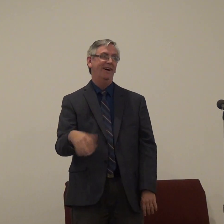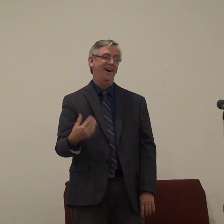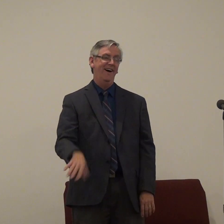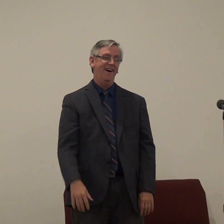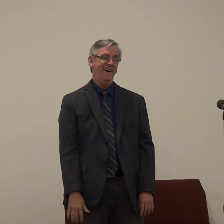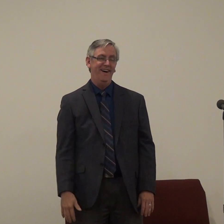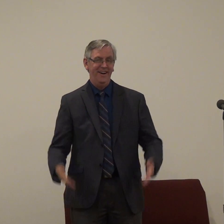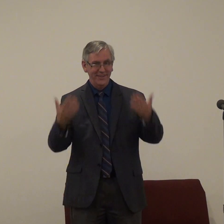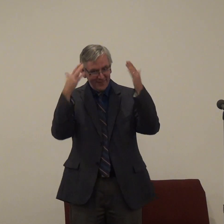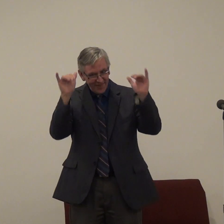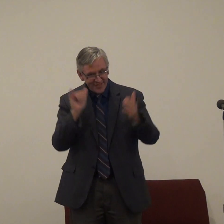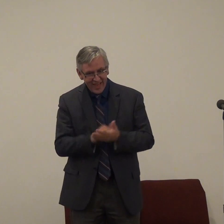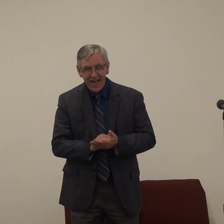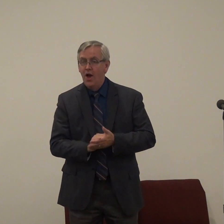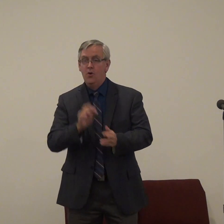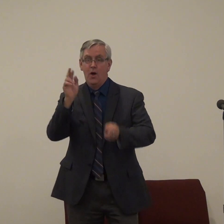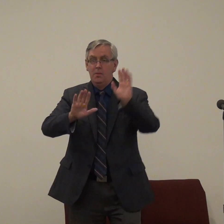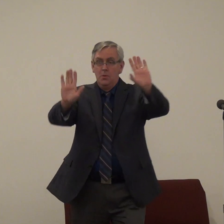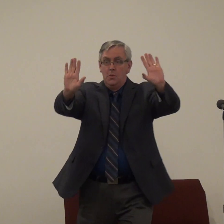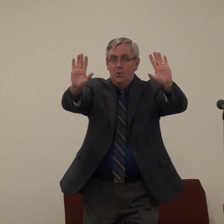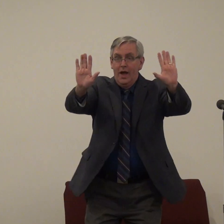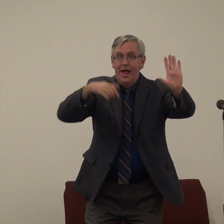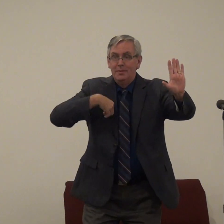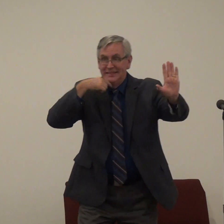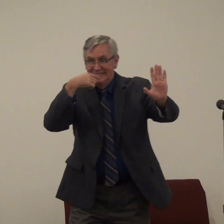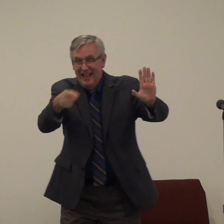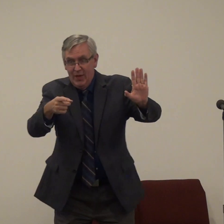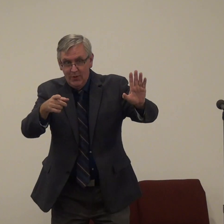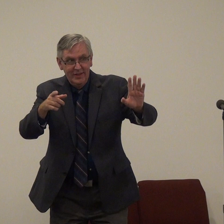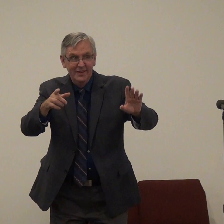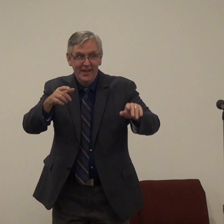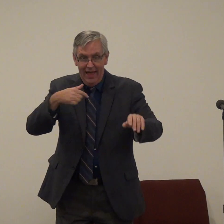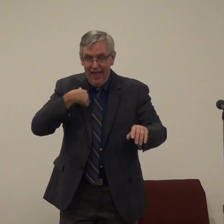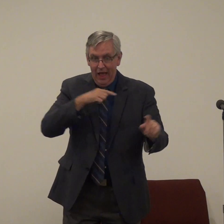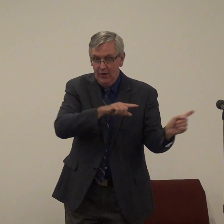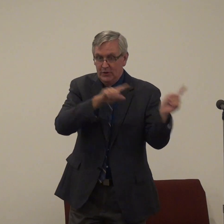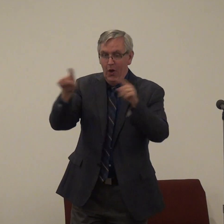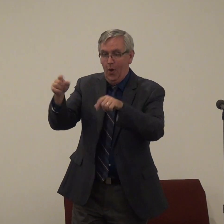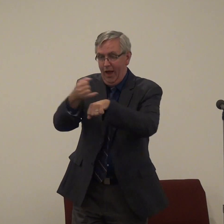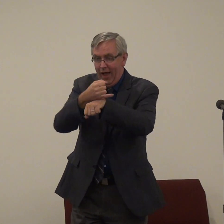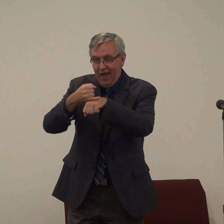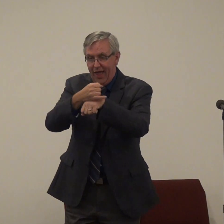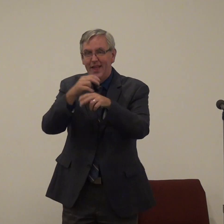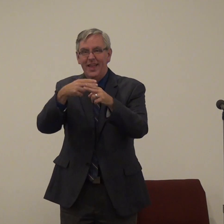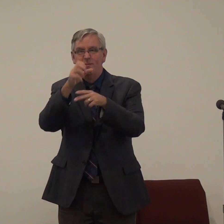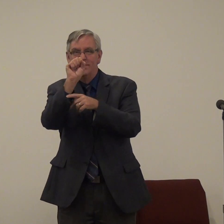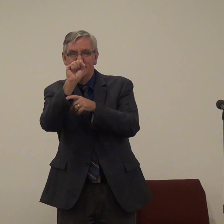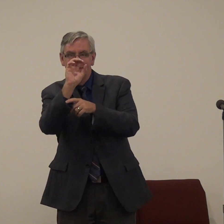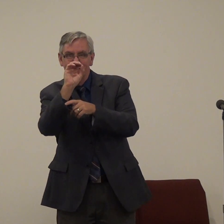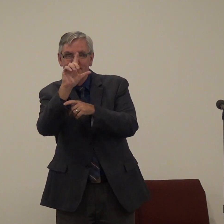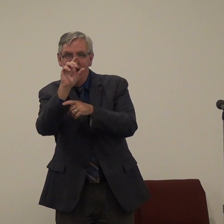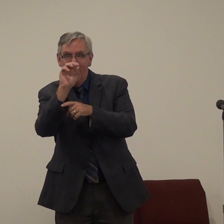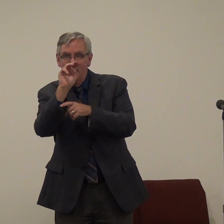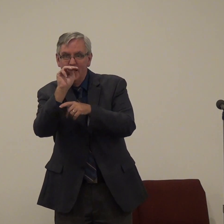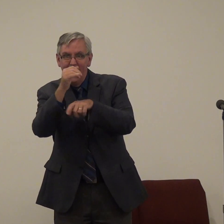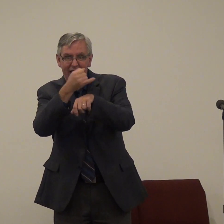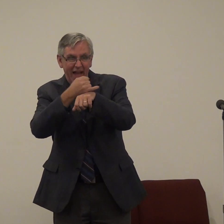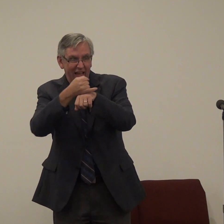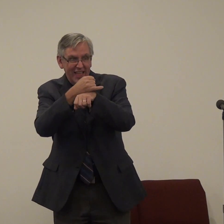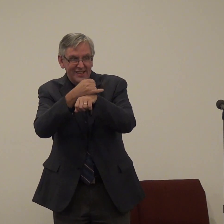so glad we went. We didn't know that. Robert said, "Listen, I got to tell you about something." He said, "I've been going over to the